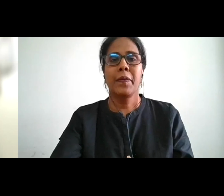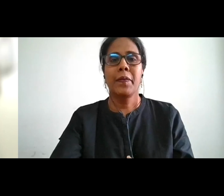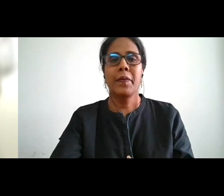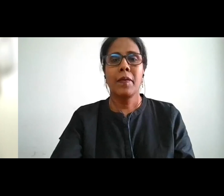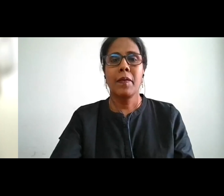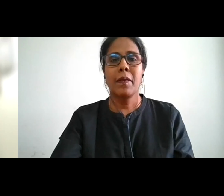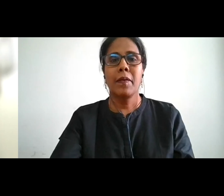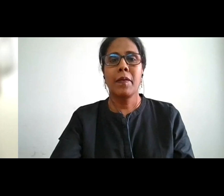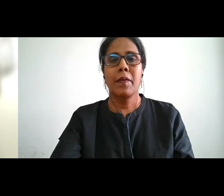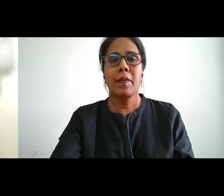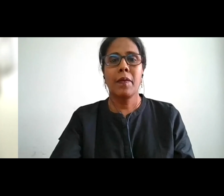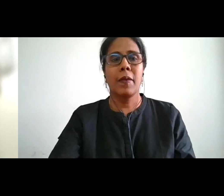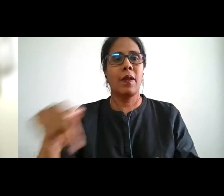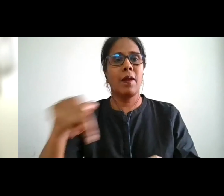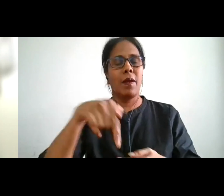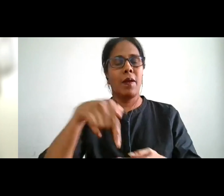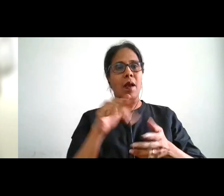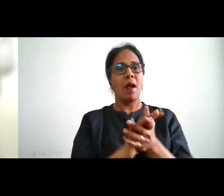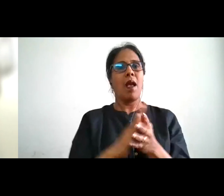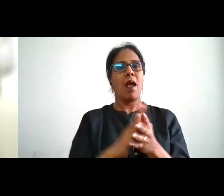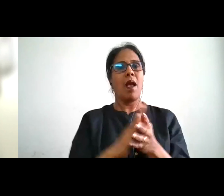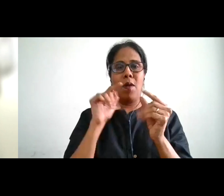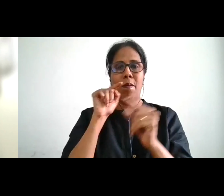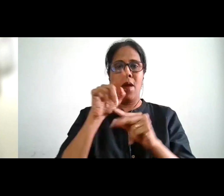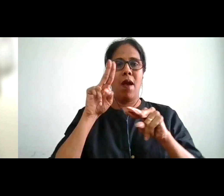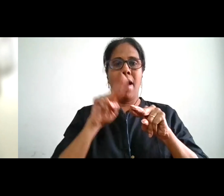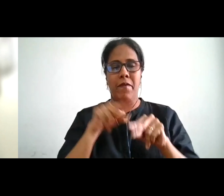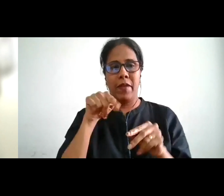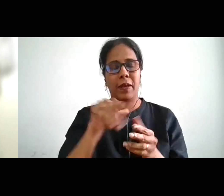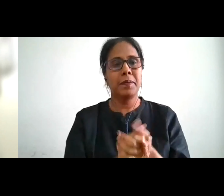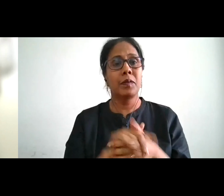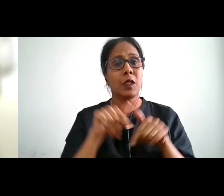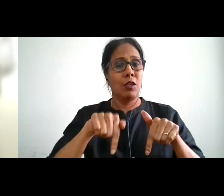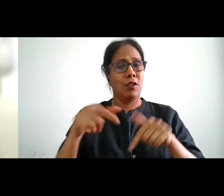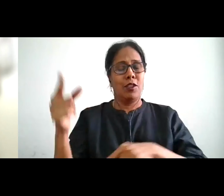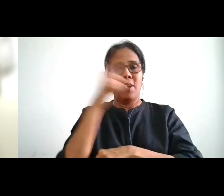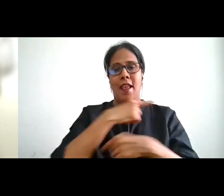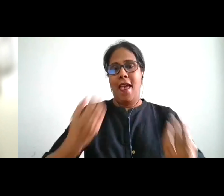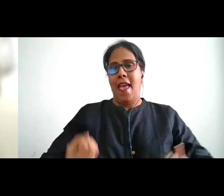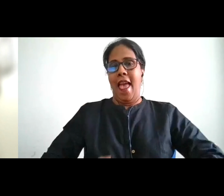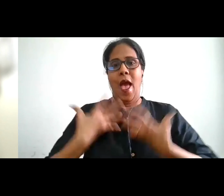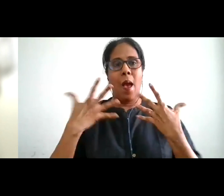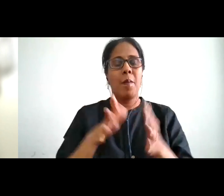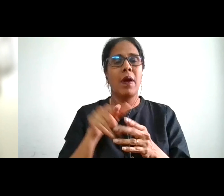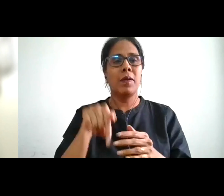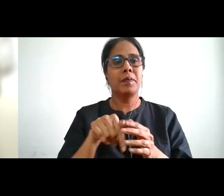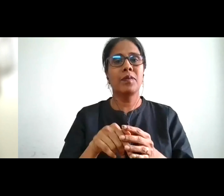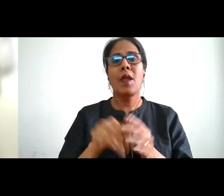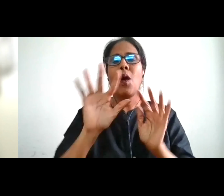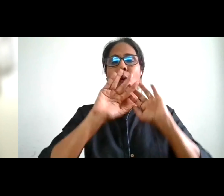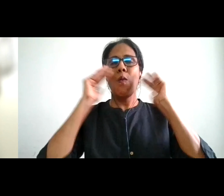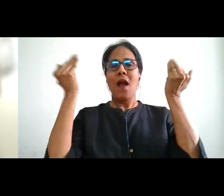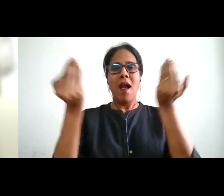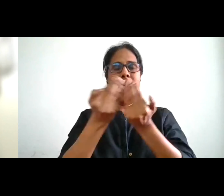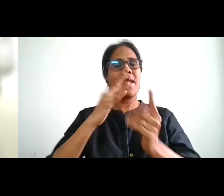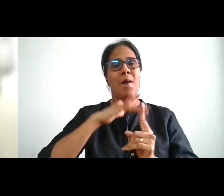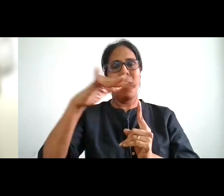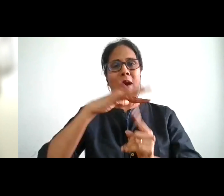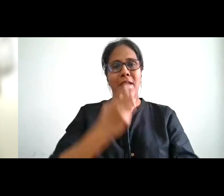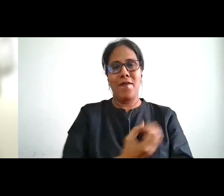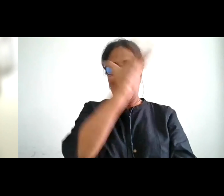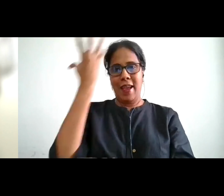Bharat exhibition. Today, we are very pleased to be celebrating World Wi-Fi Day, a day